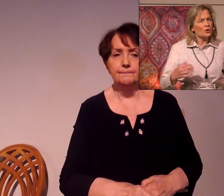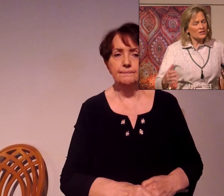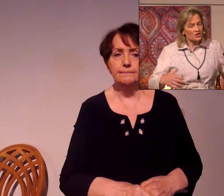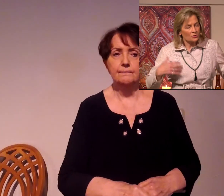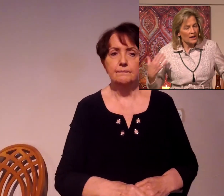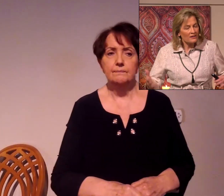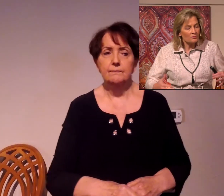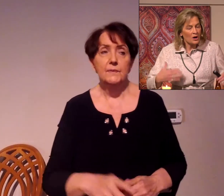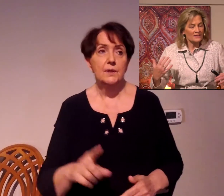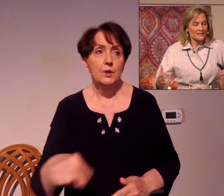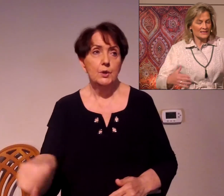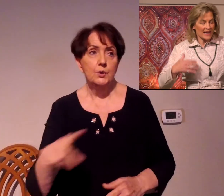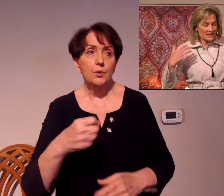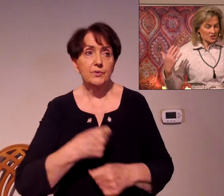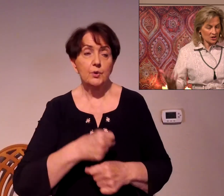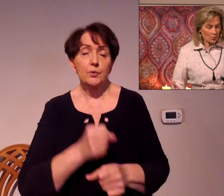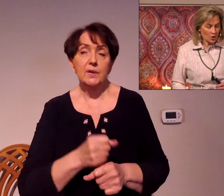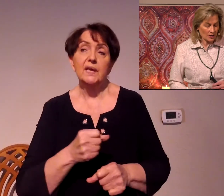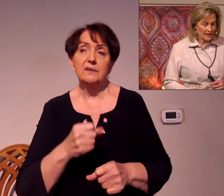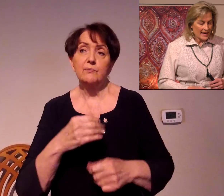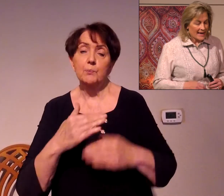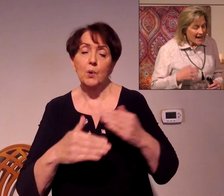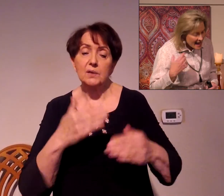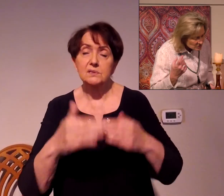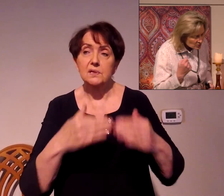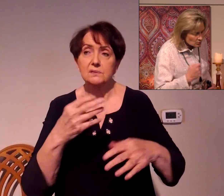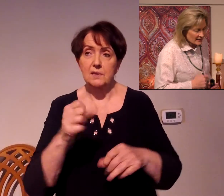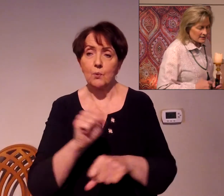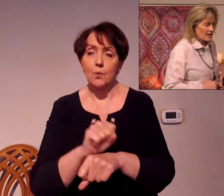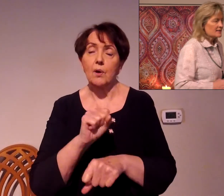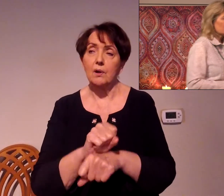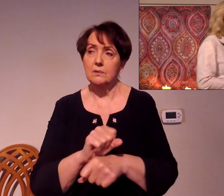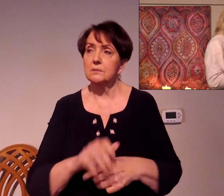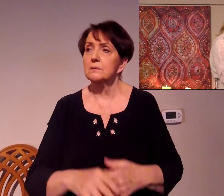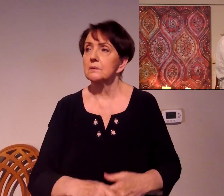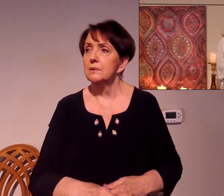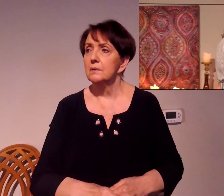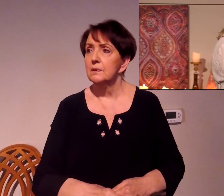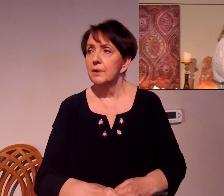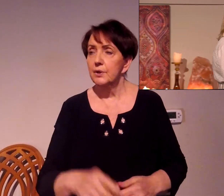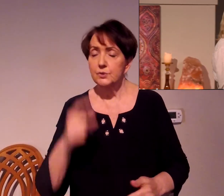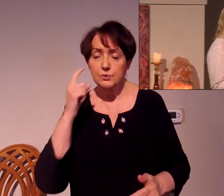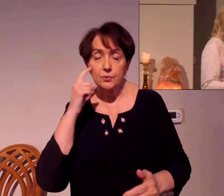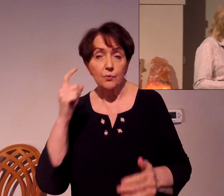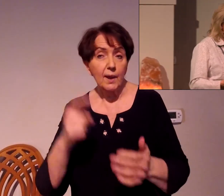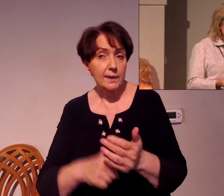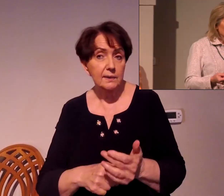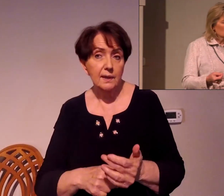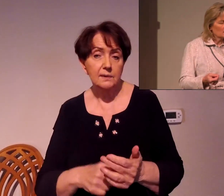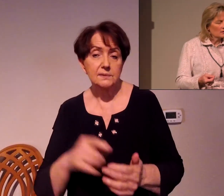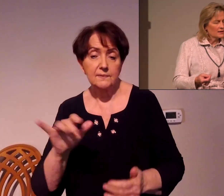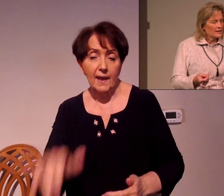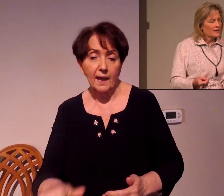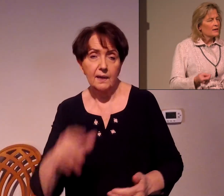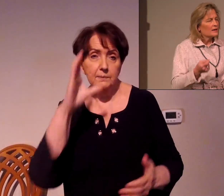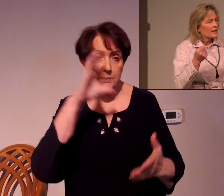And you are this creative process in action at work. And as we recognize this and believe this,